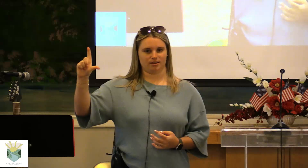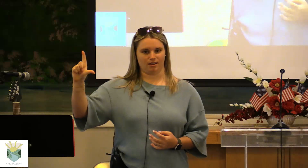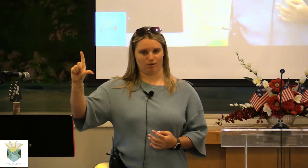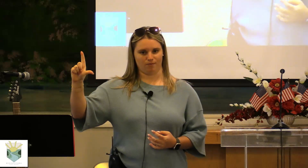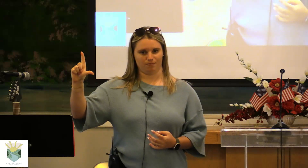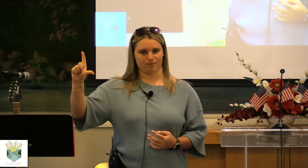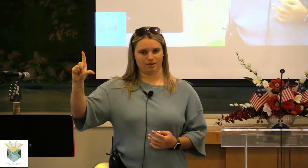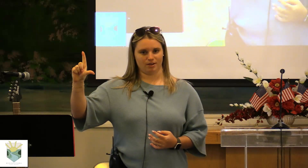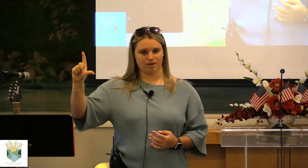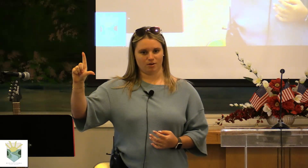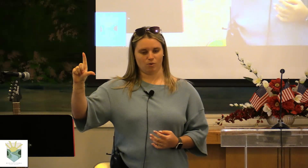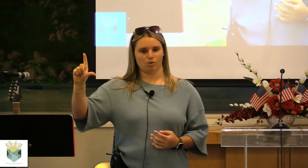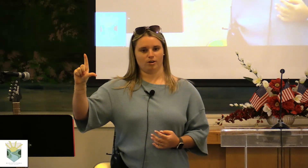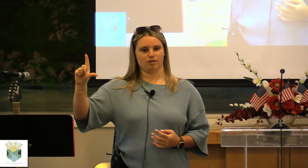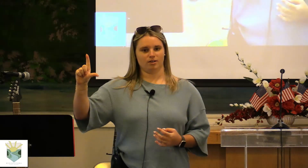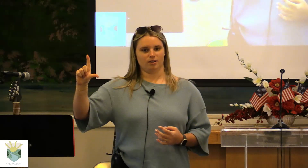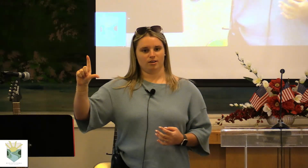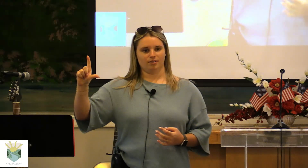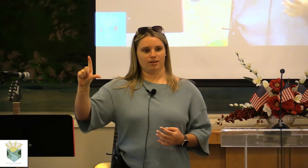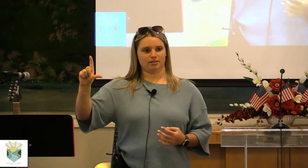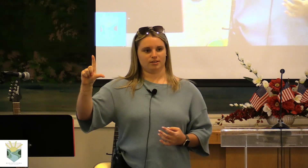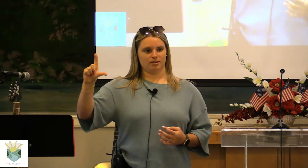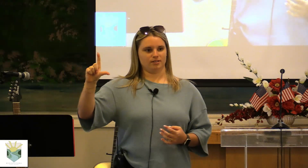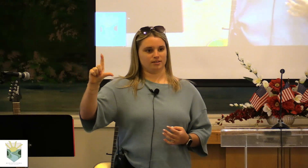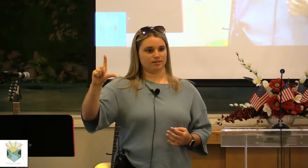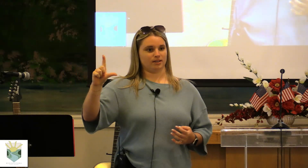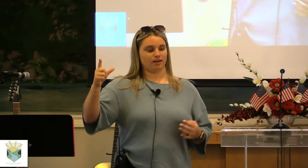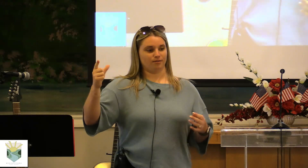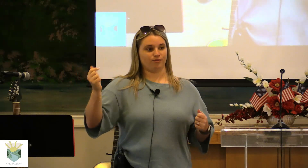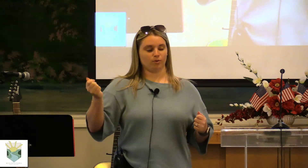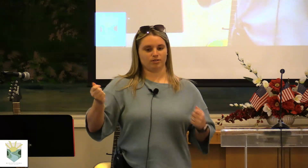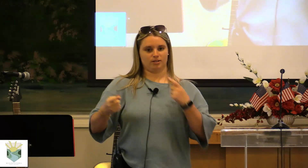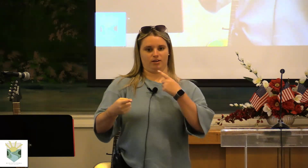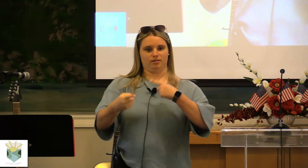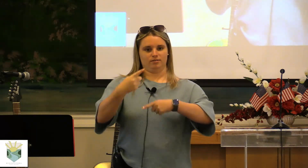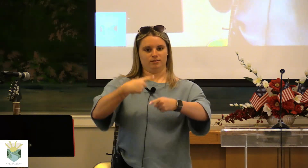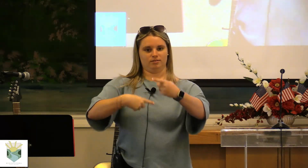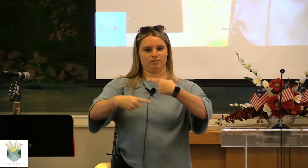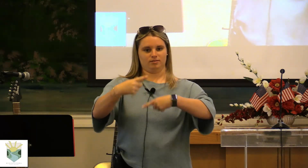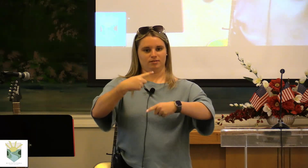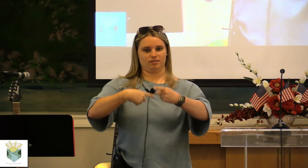A-S-L. Or this is the sign for sign.